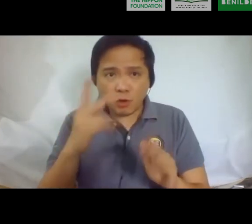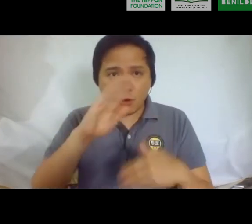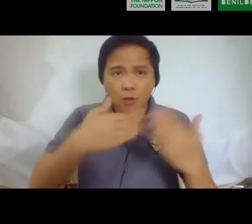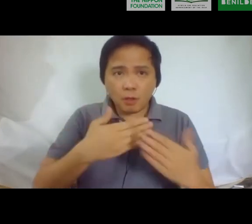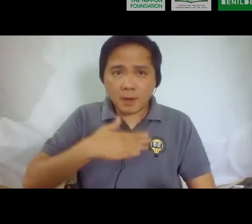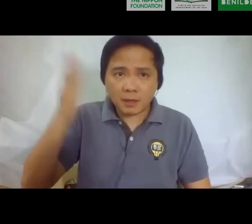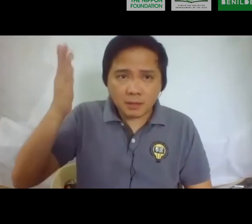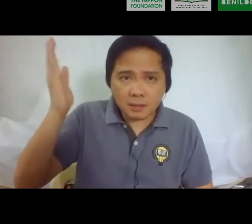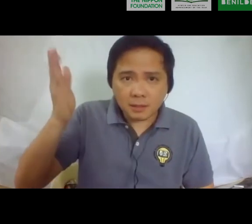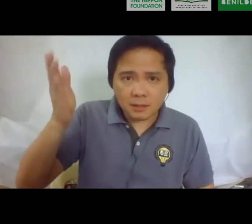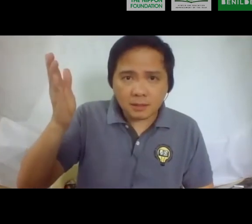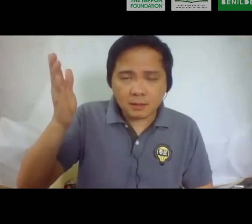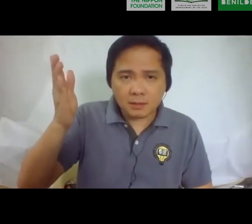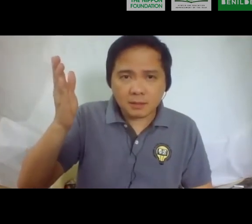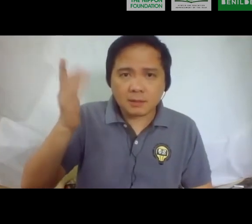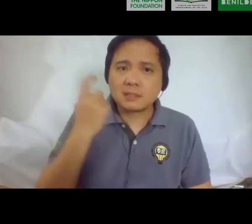The slides with